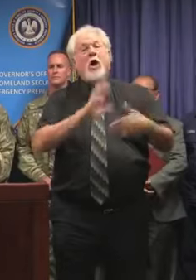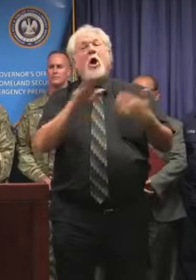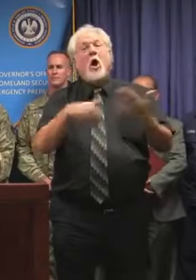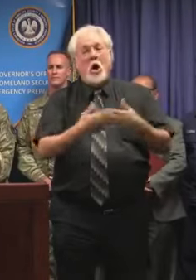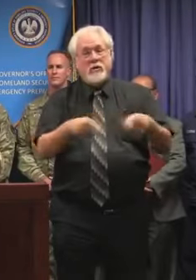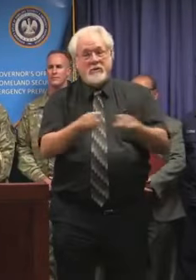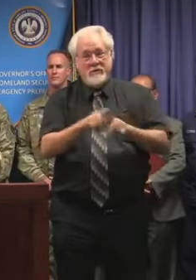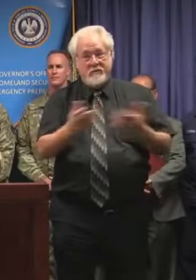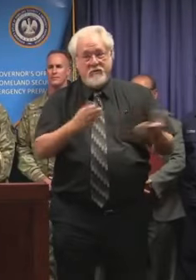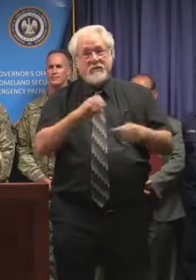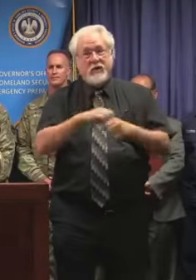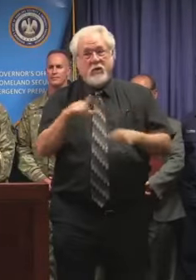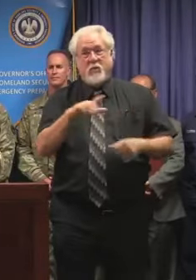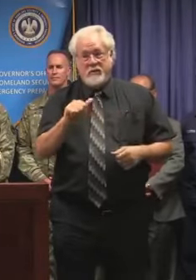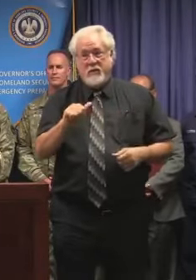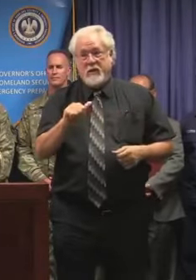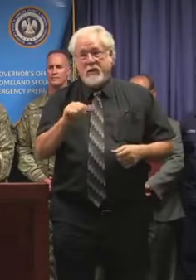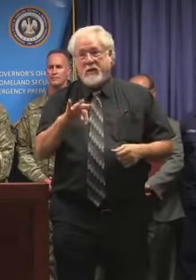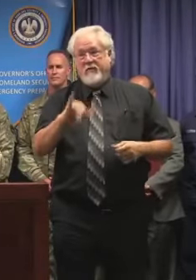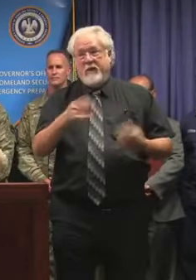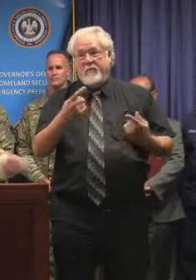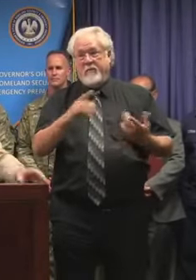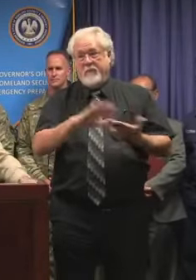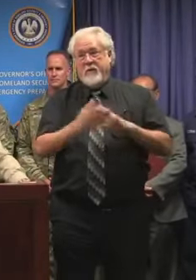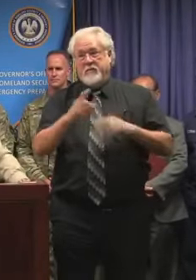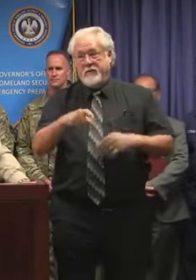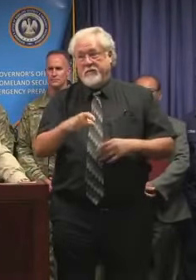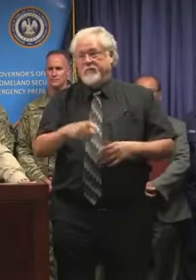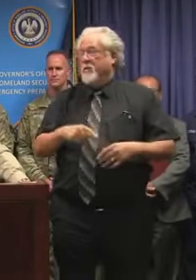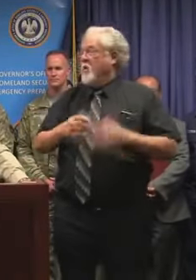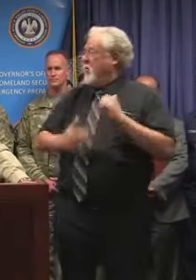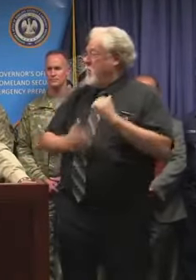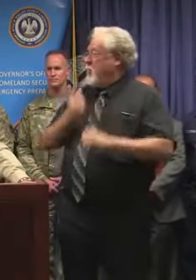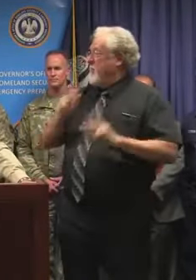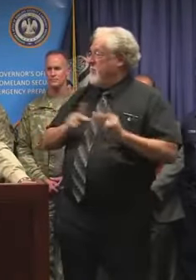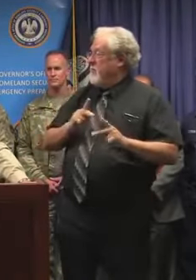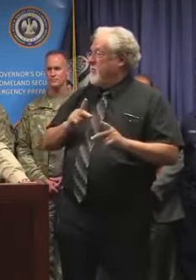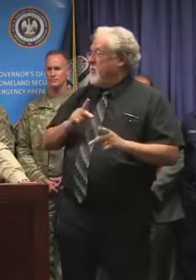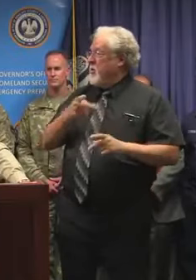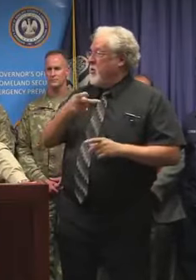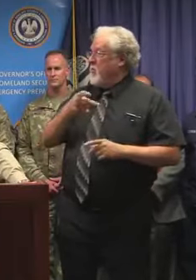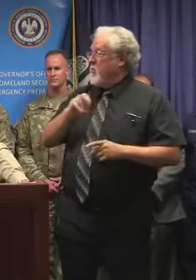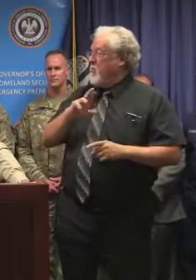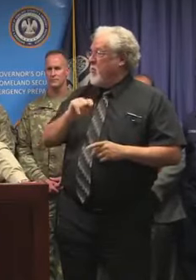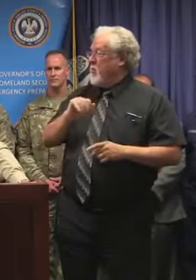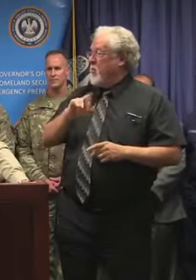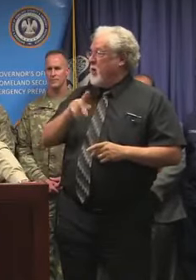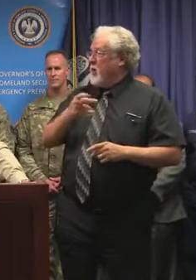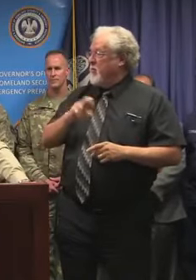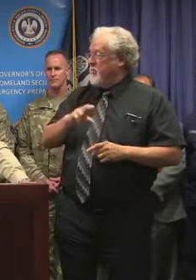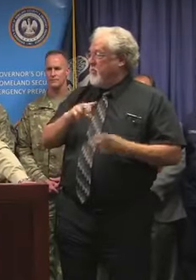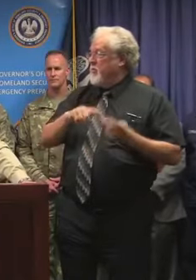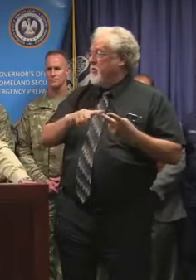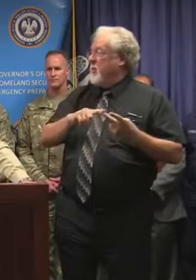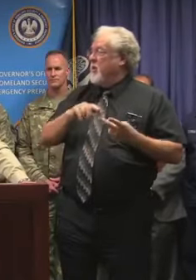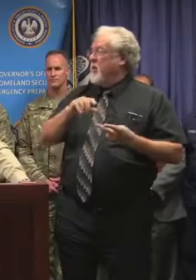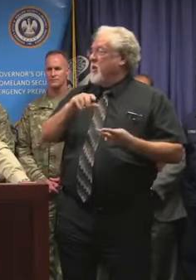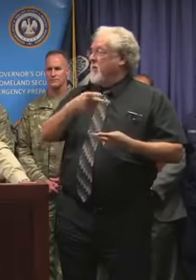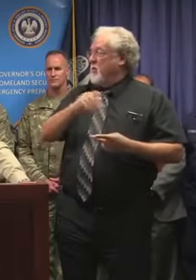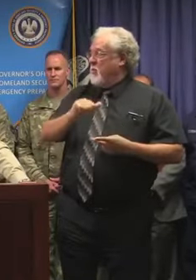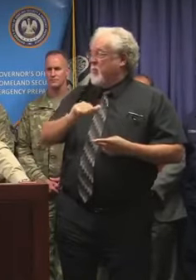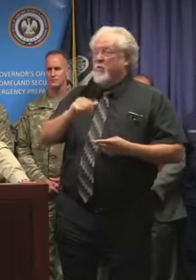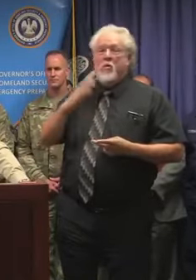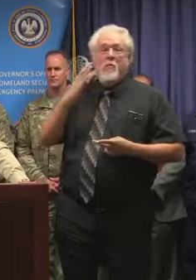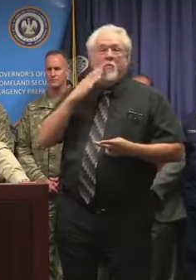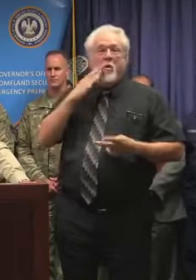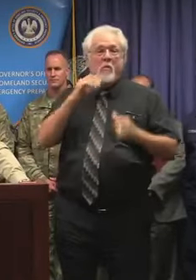same services in Louisiana should that become necessary. So it's mostly people in the Port Arthur and Beaumont area? Yes.